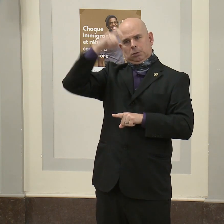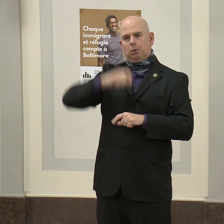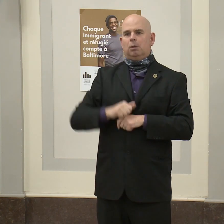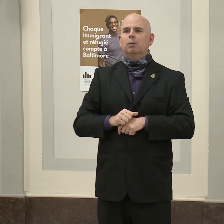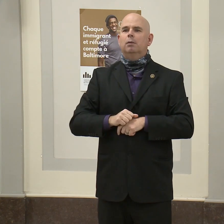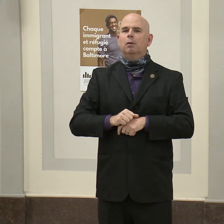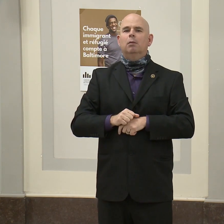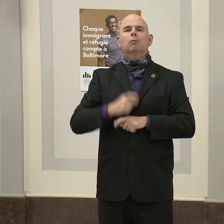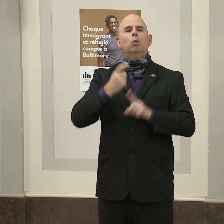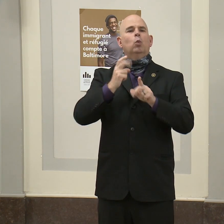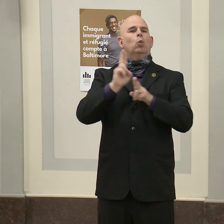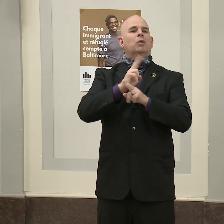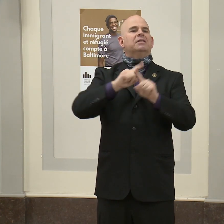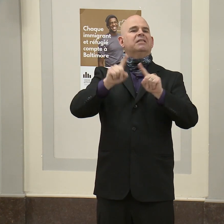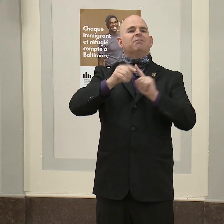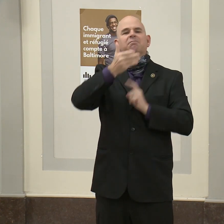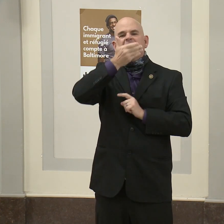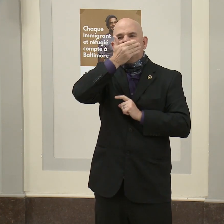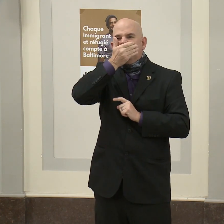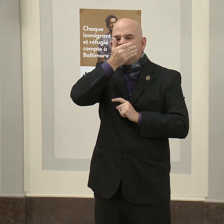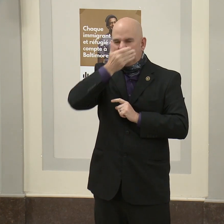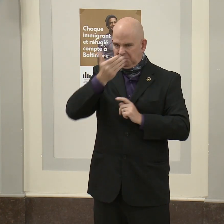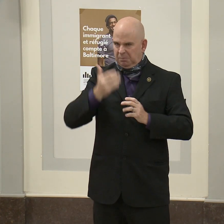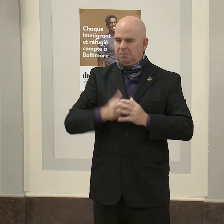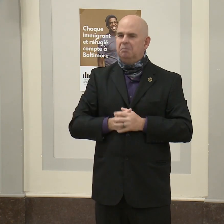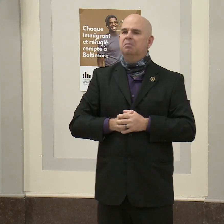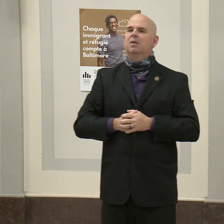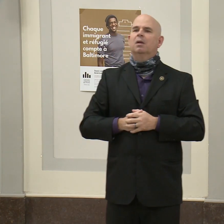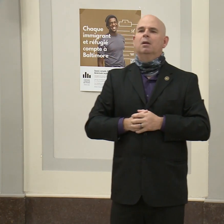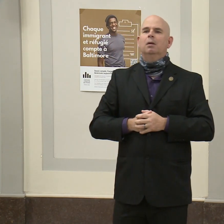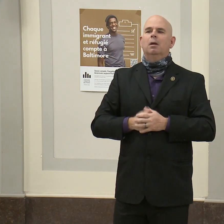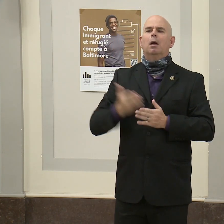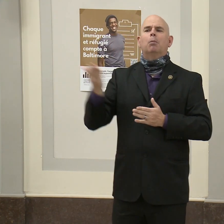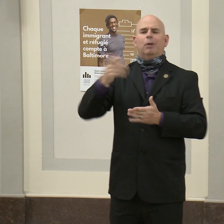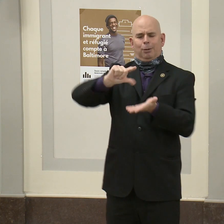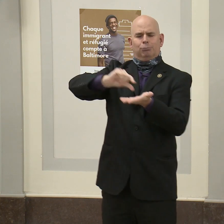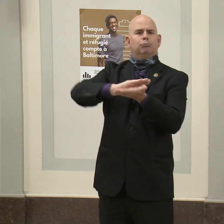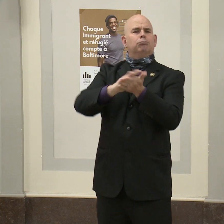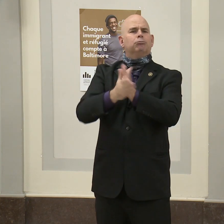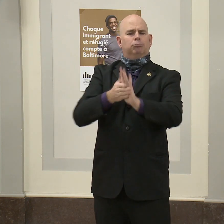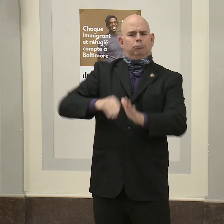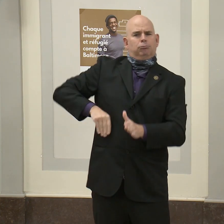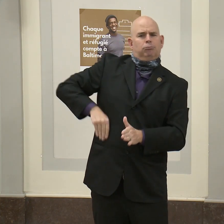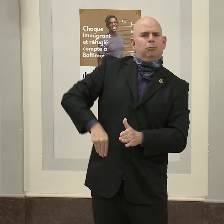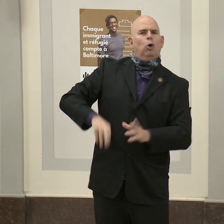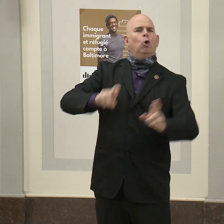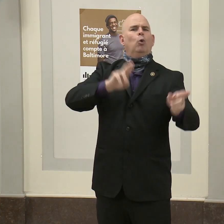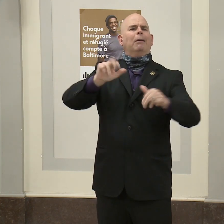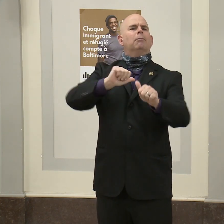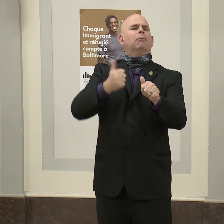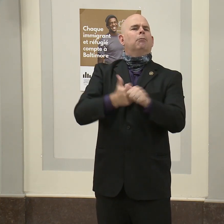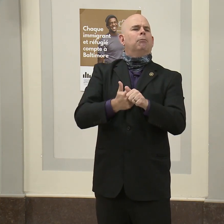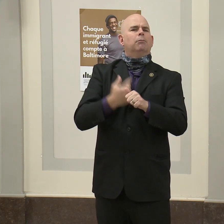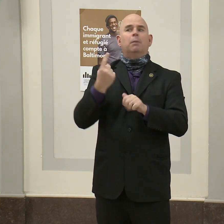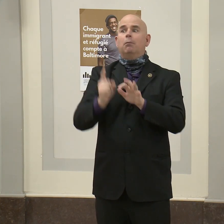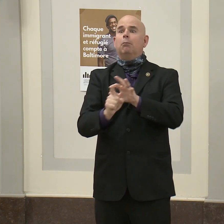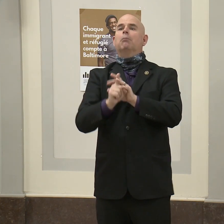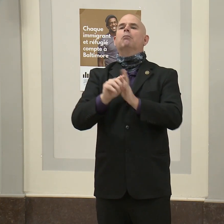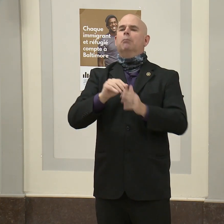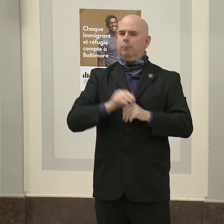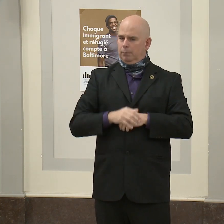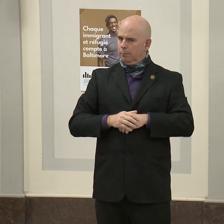mouth. Bring hand sanitizer with you to the park and wash your hands frequently. As a reminder, please be sure to visit